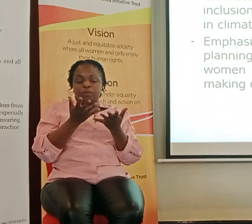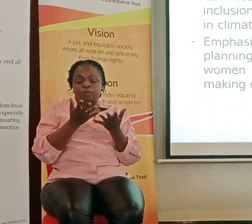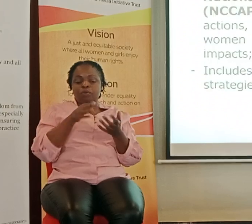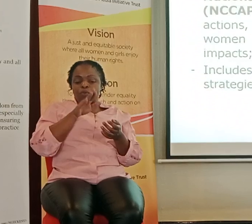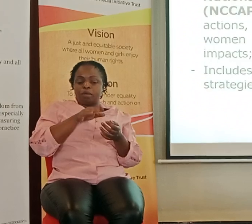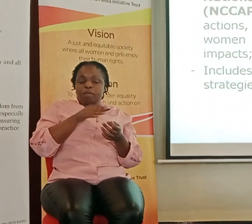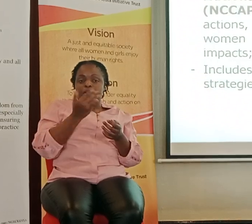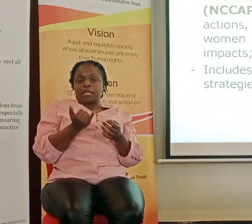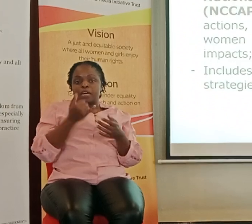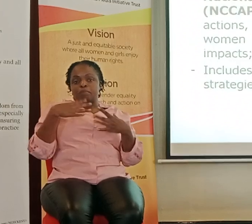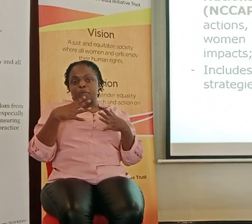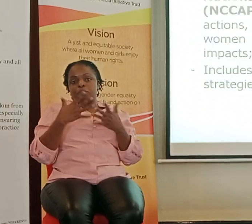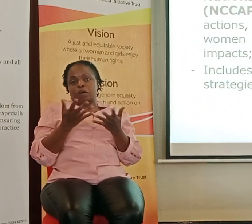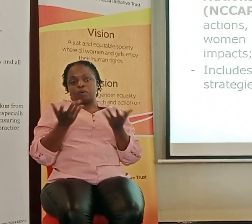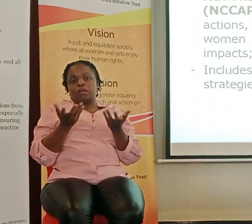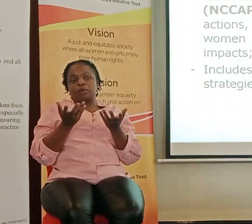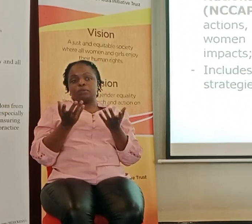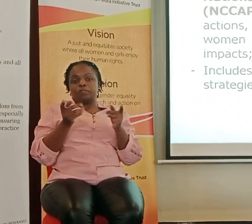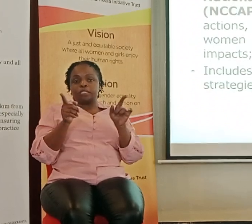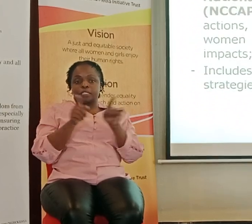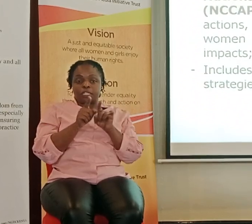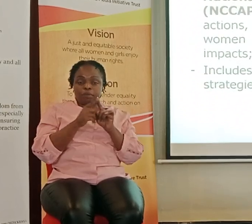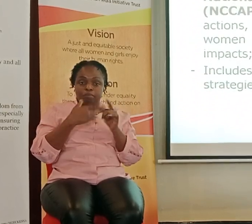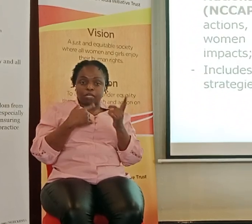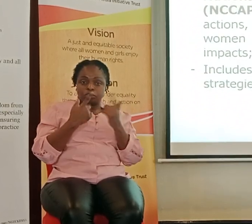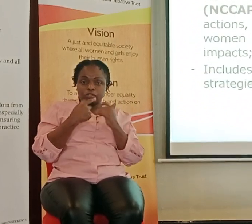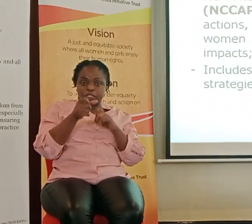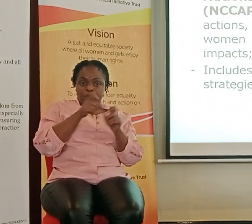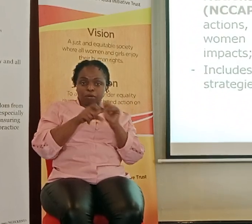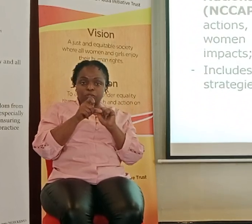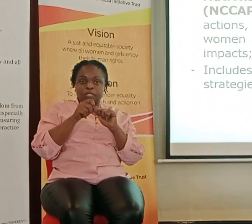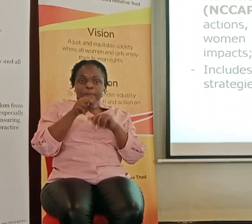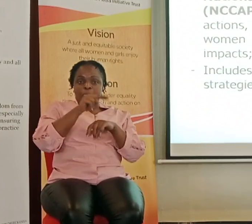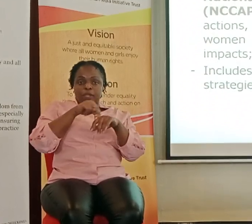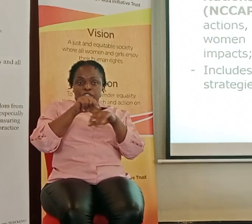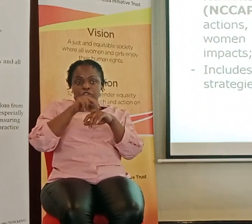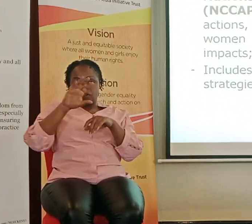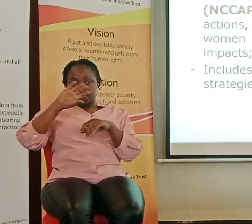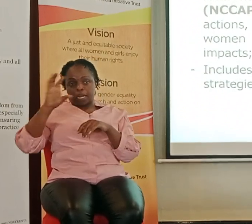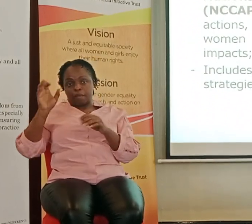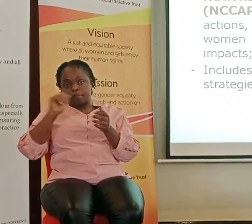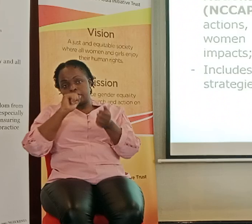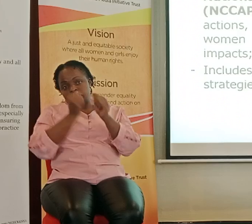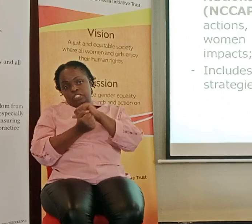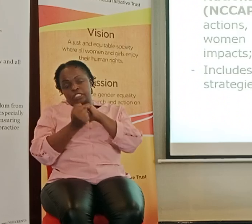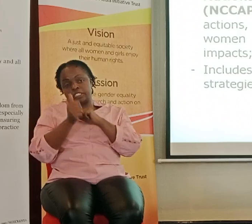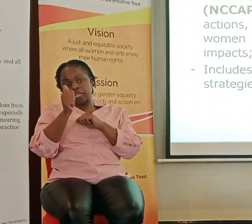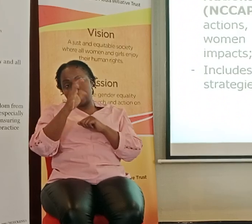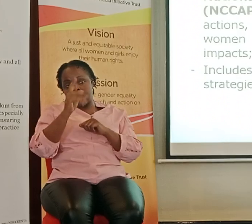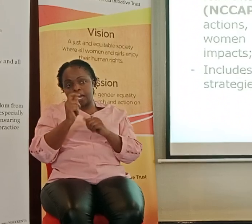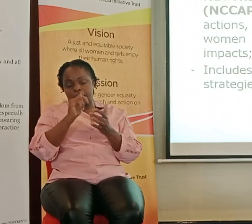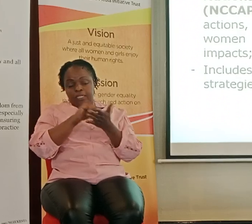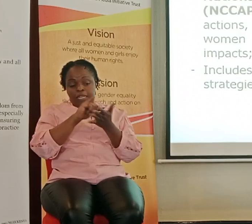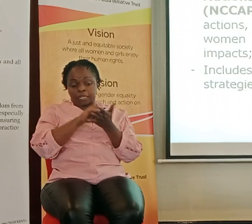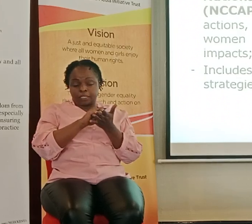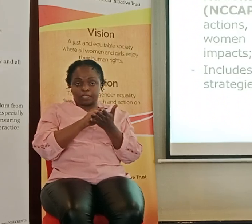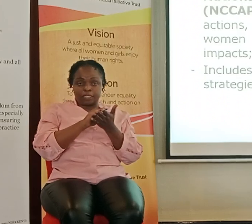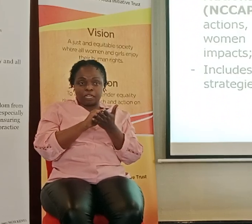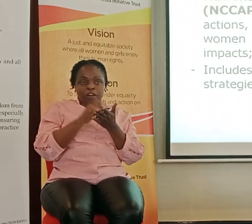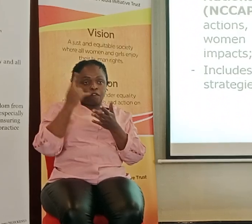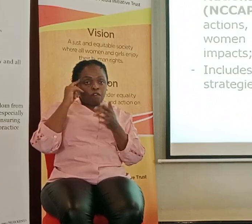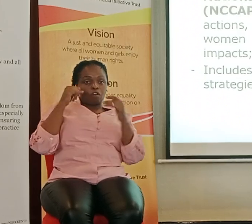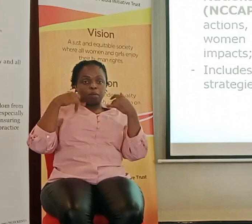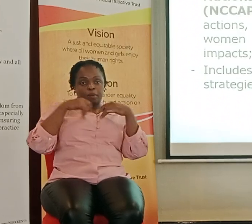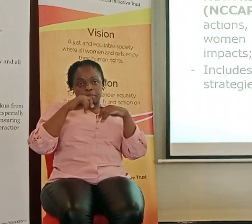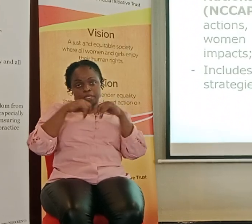etc. So I've talked about the National Climate Change Act that is the instrument for